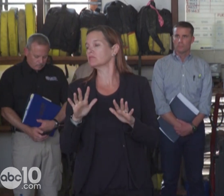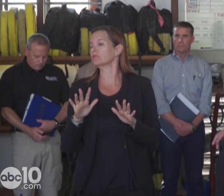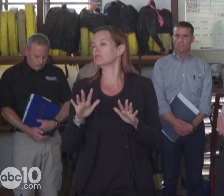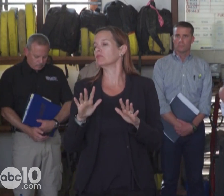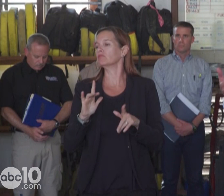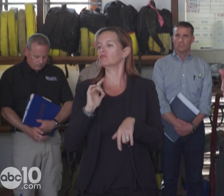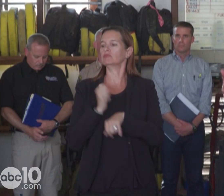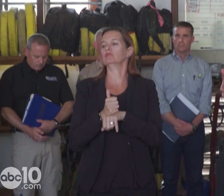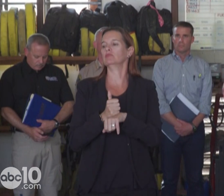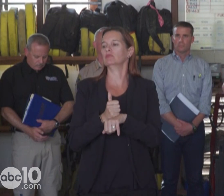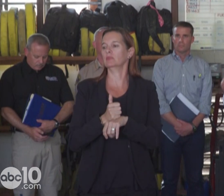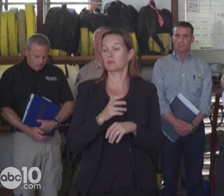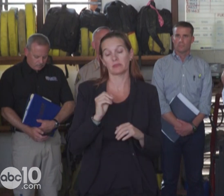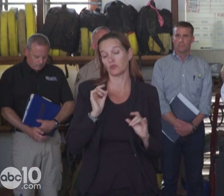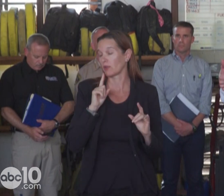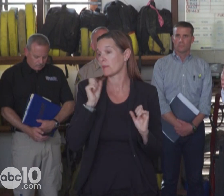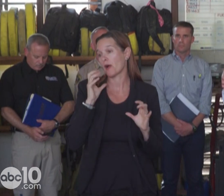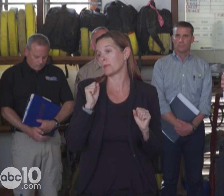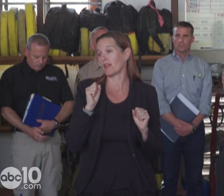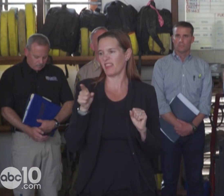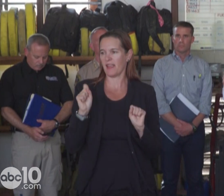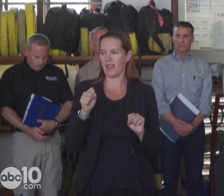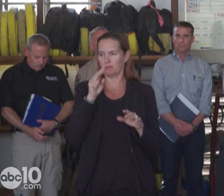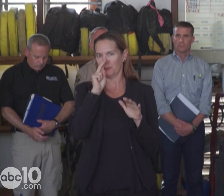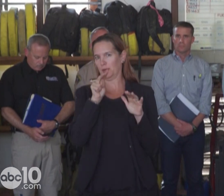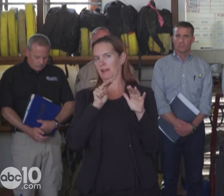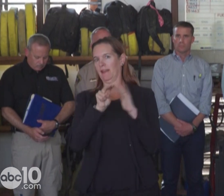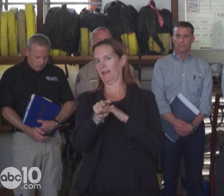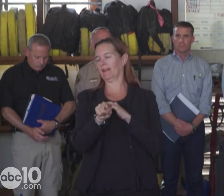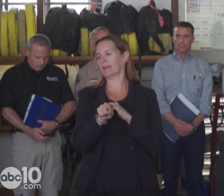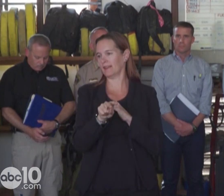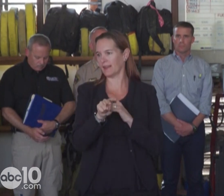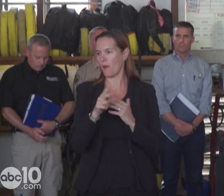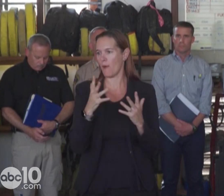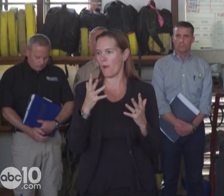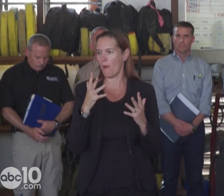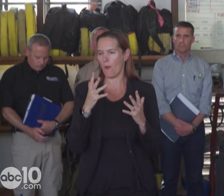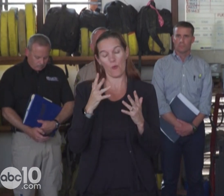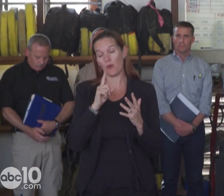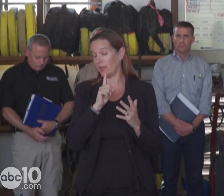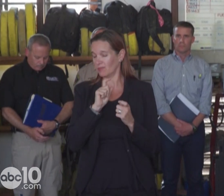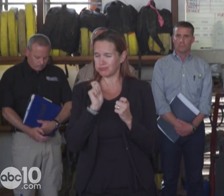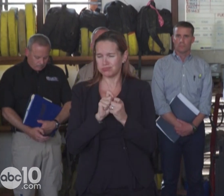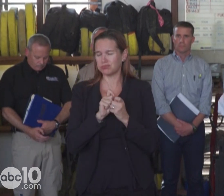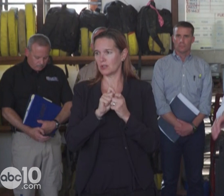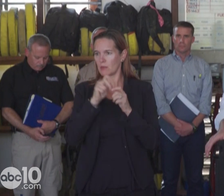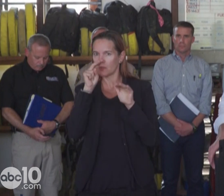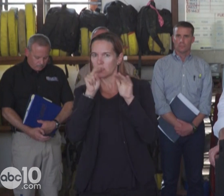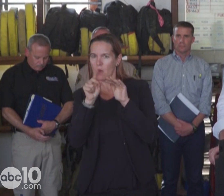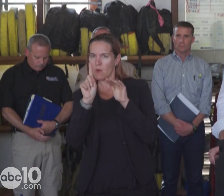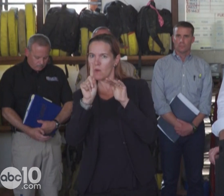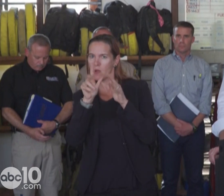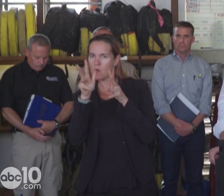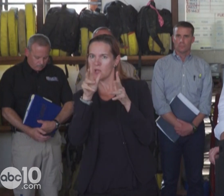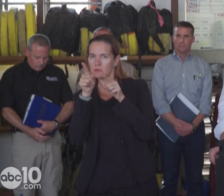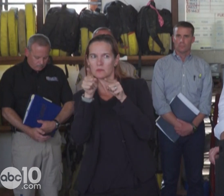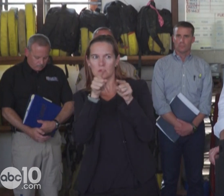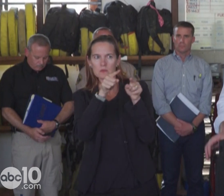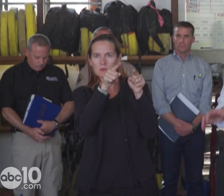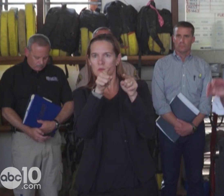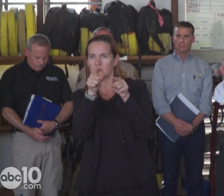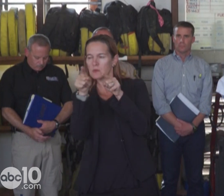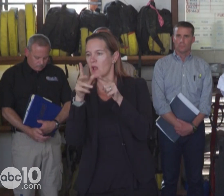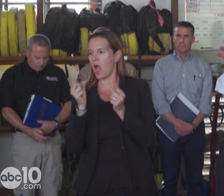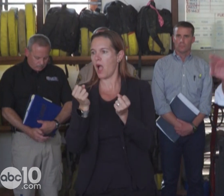like. It is remarkable our ability to predict the precision, the acuity of those winds, the